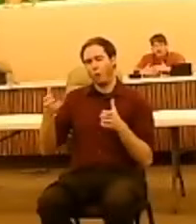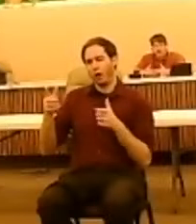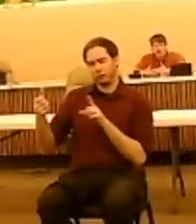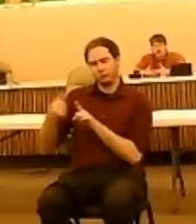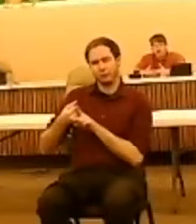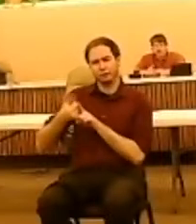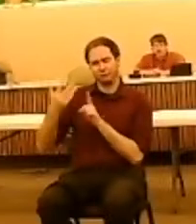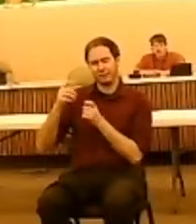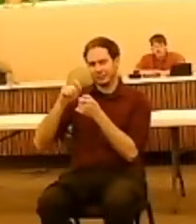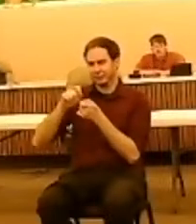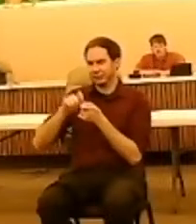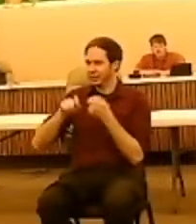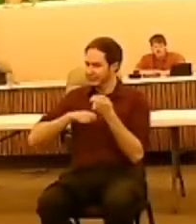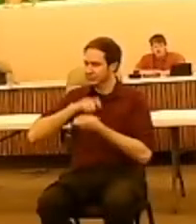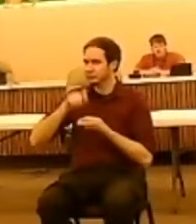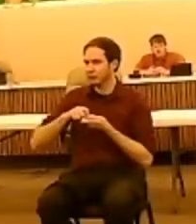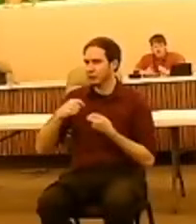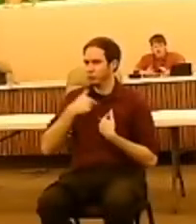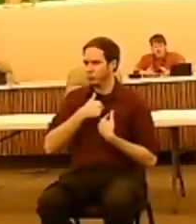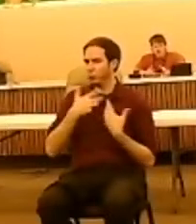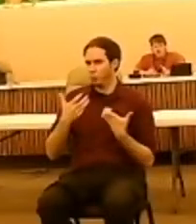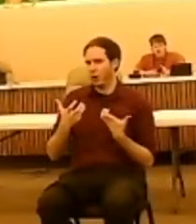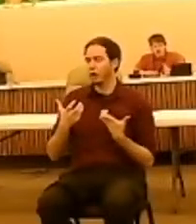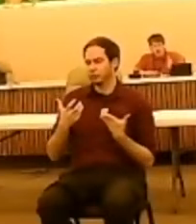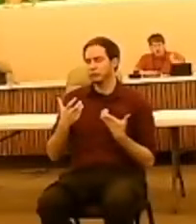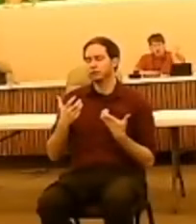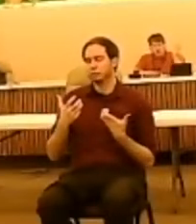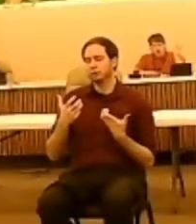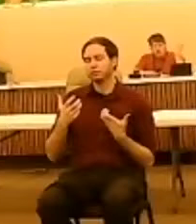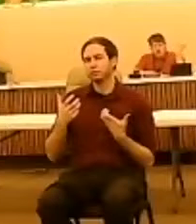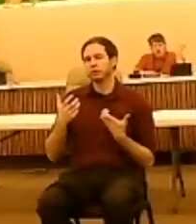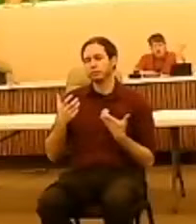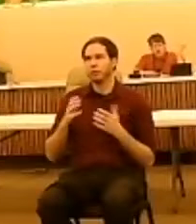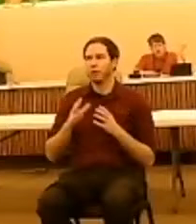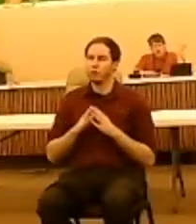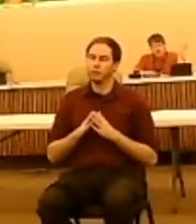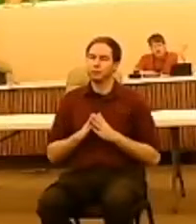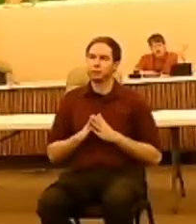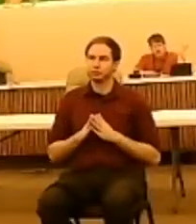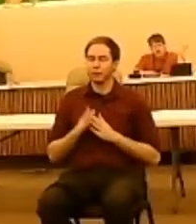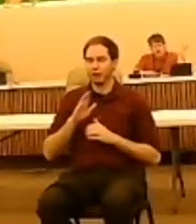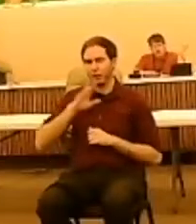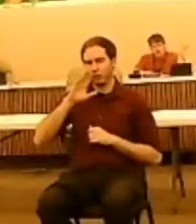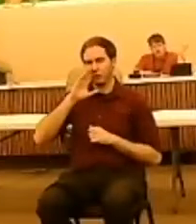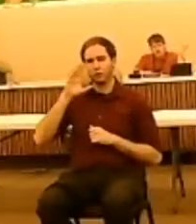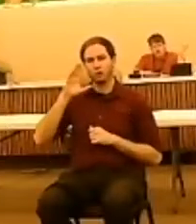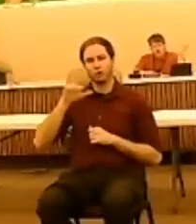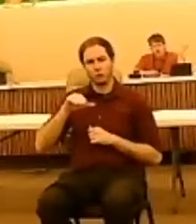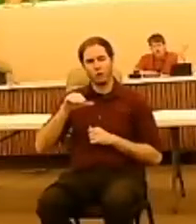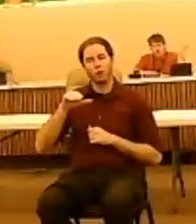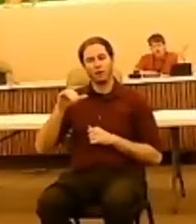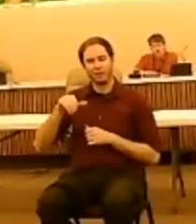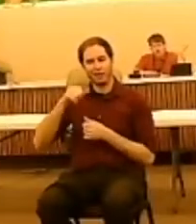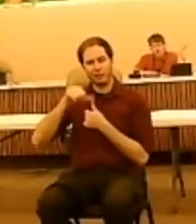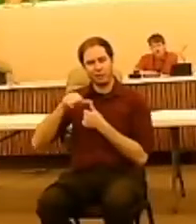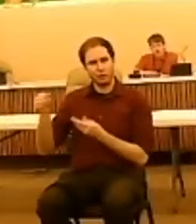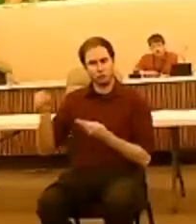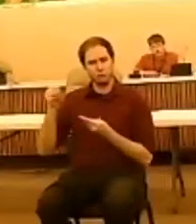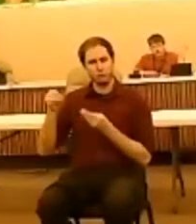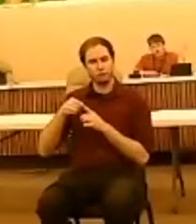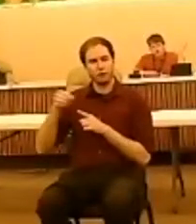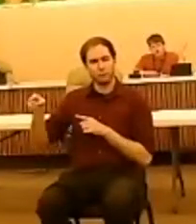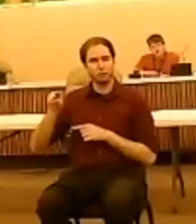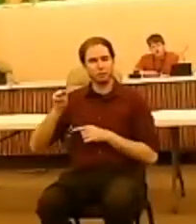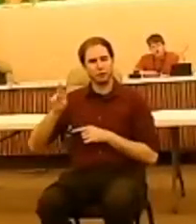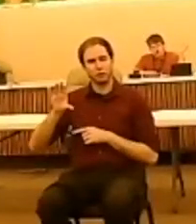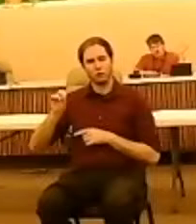detail this. Yes. But so I know in the letter we received from Mr. Congdon,